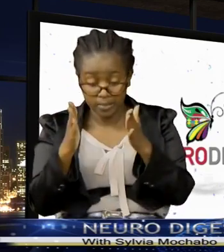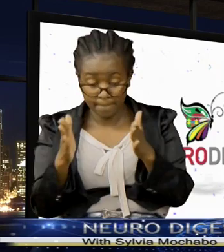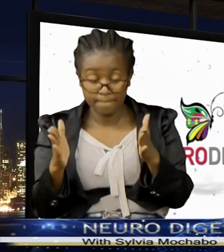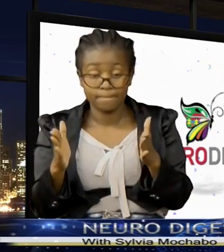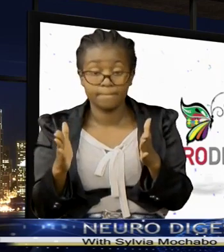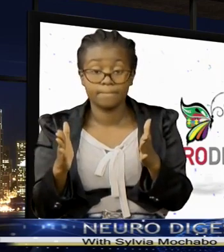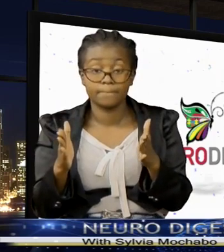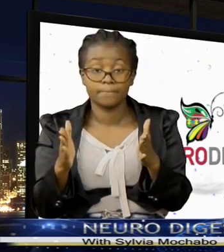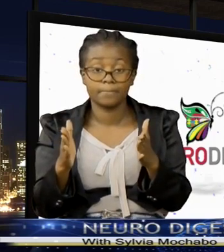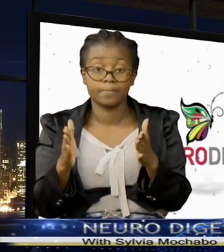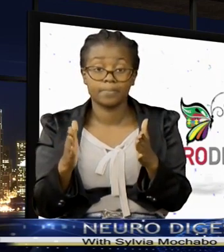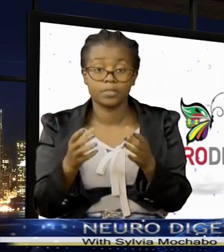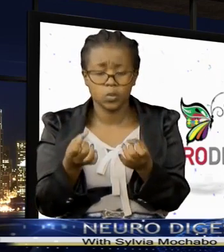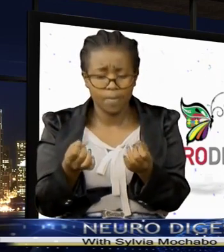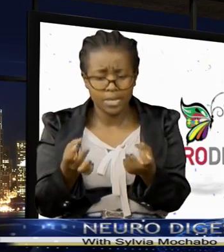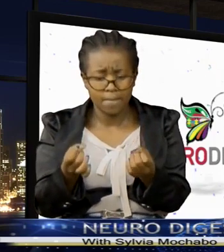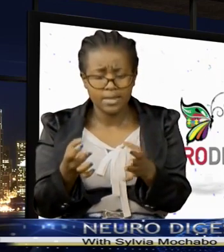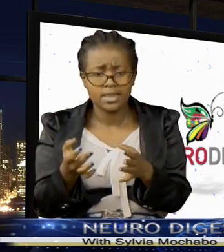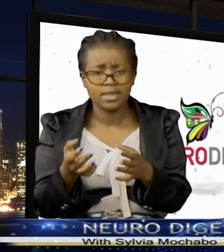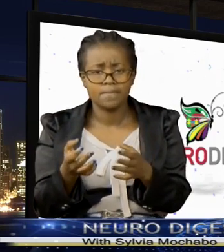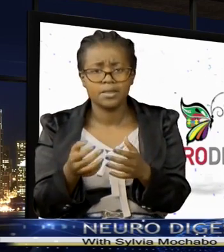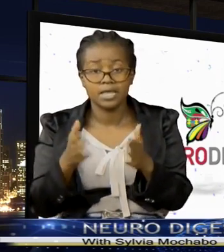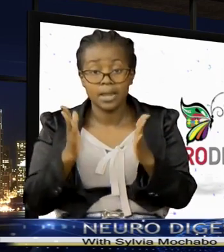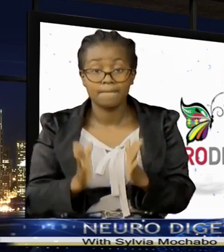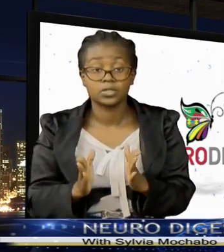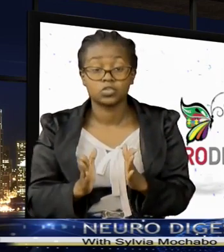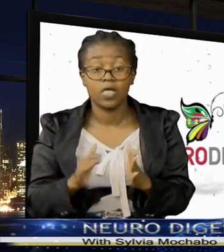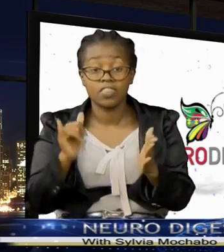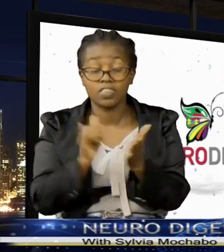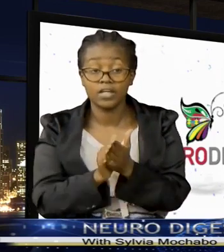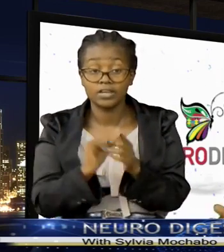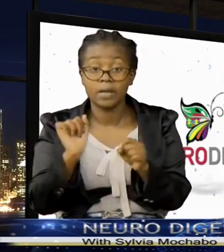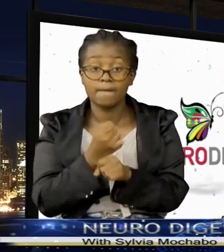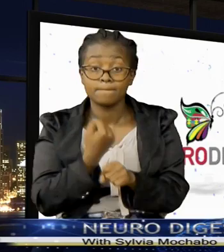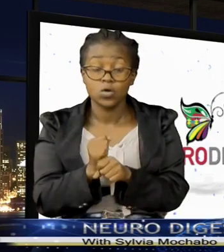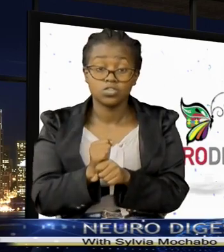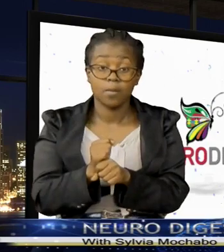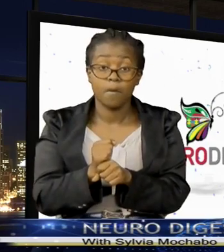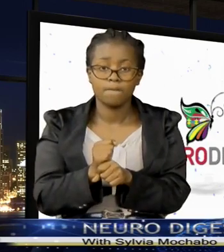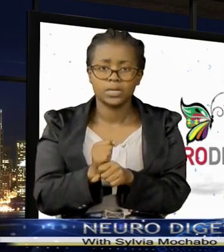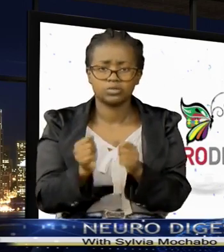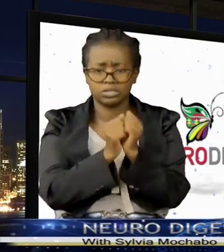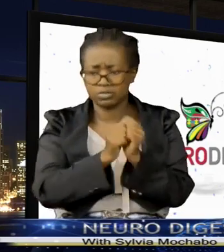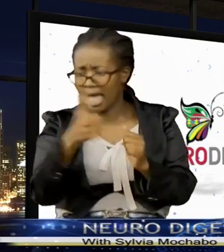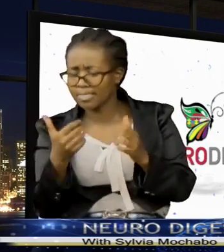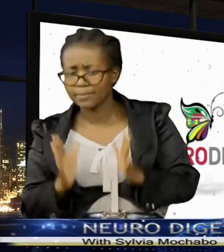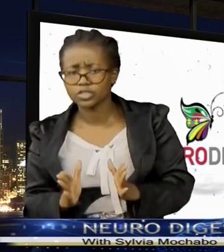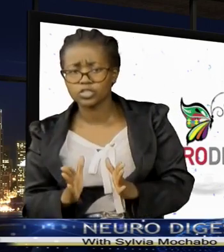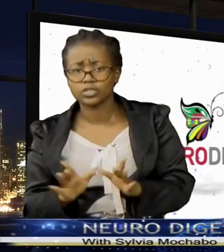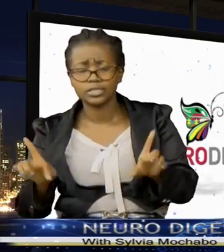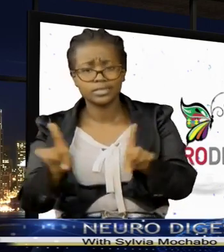of so many effects in a person that you cannot match one person to another. Even the